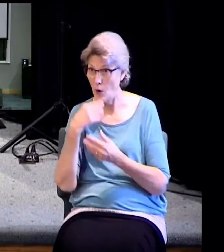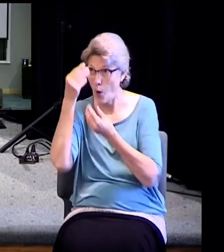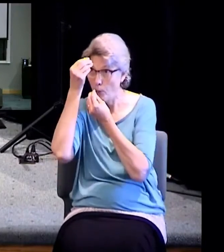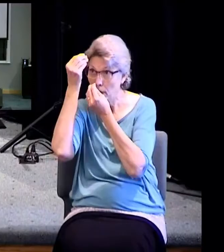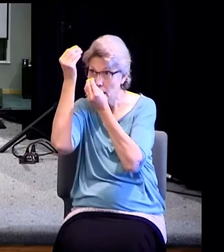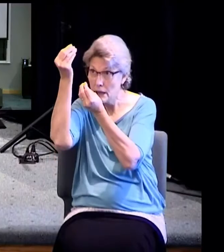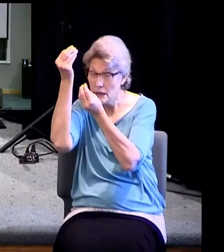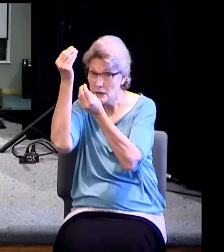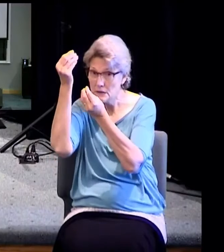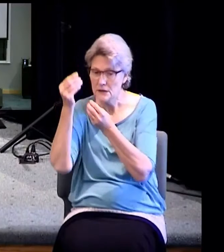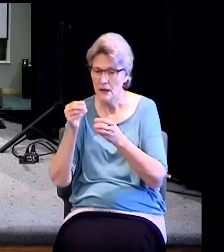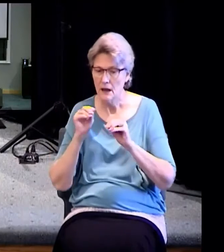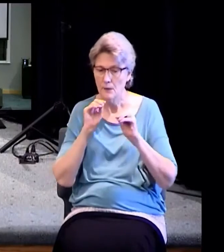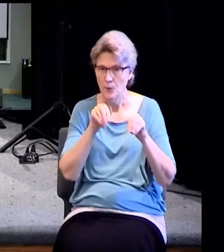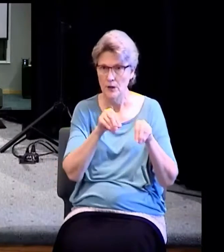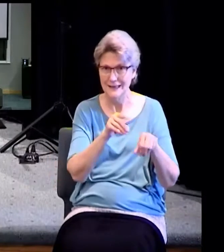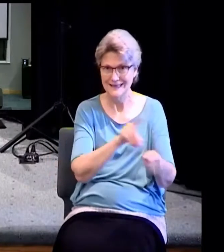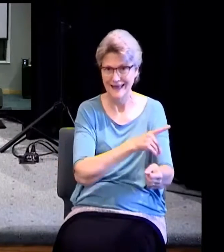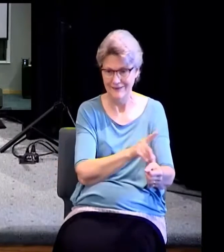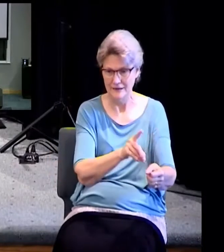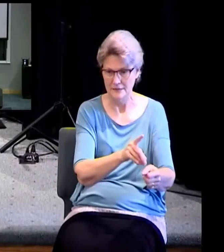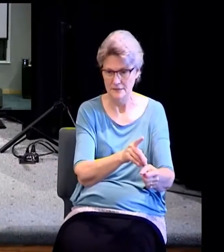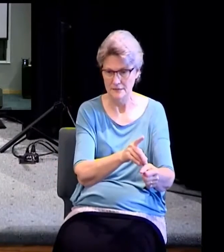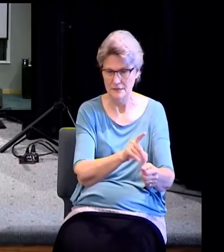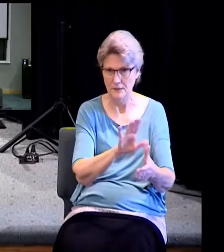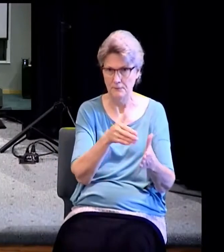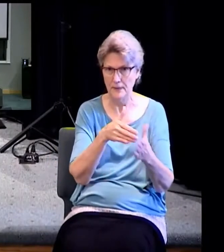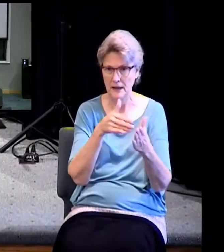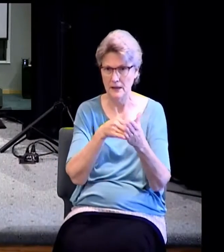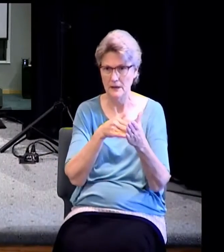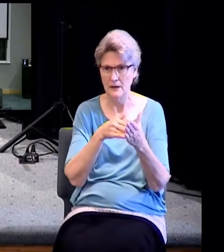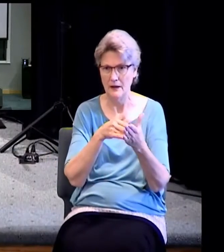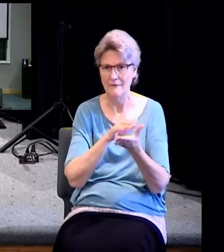obedience put David right in the middle of